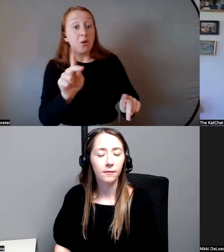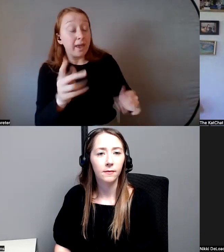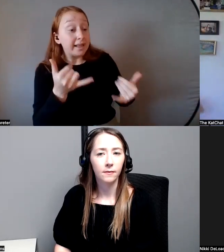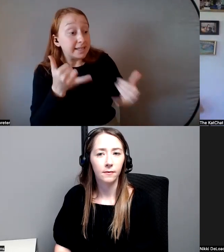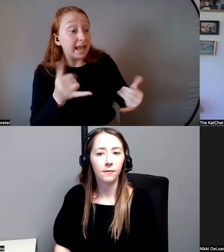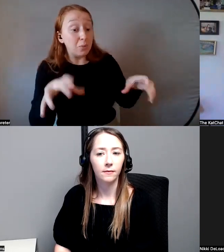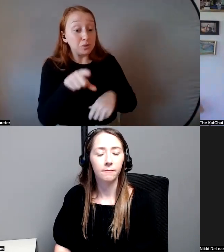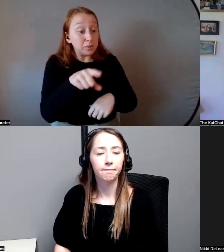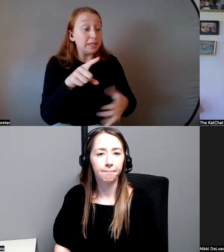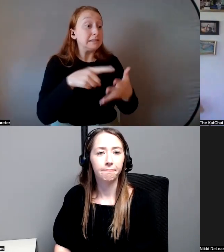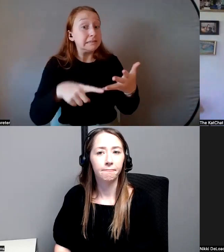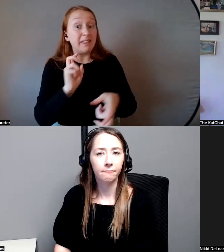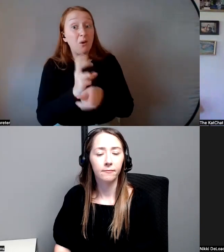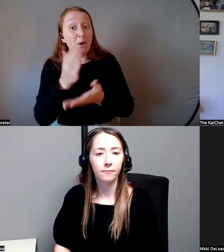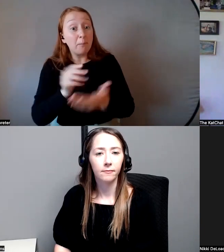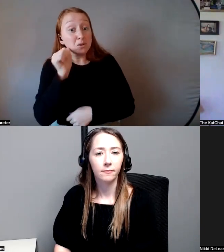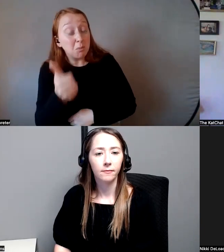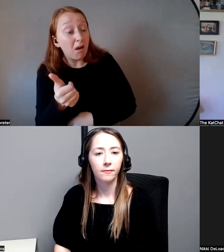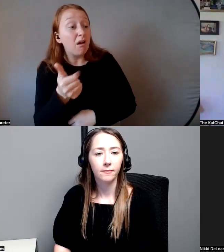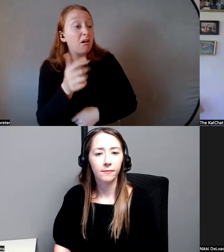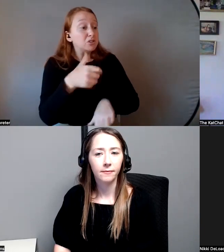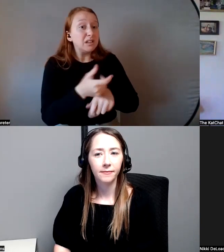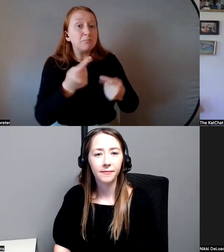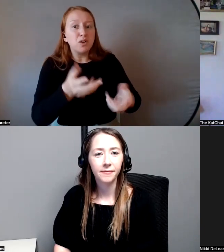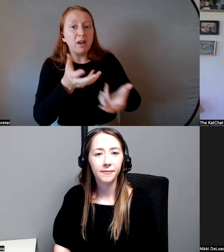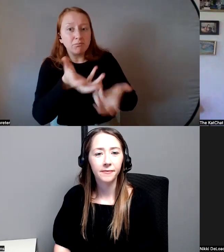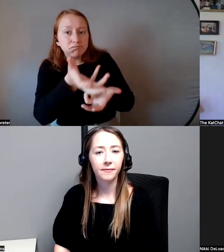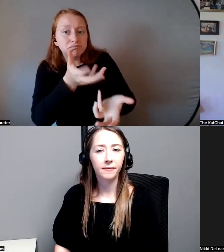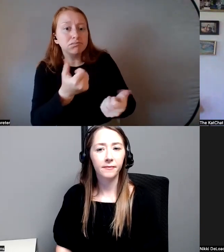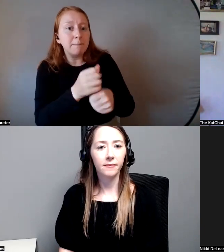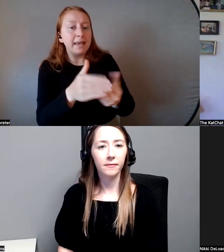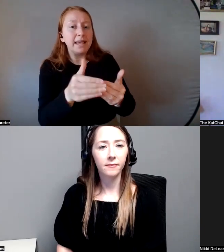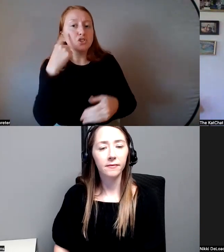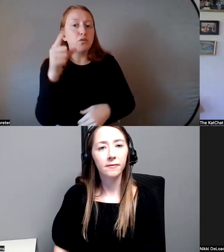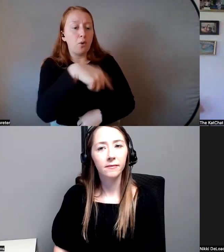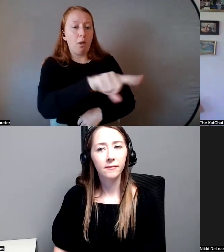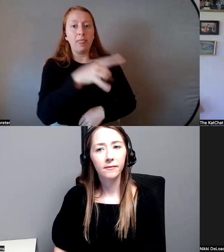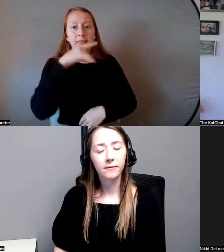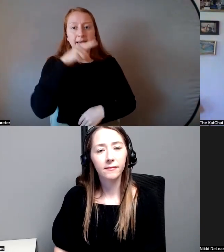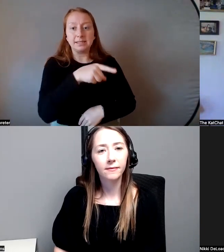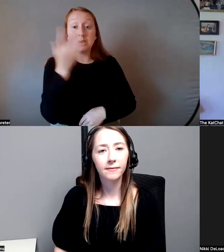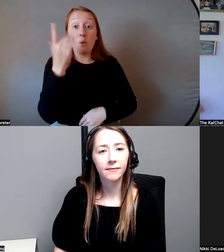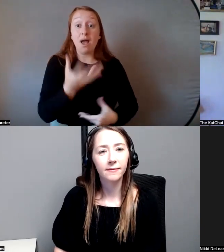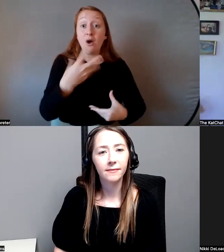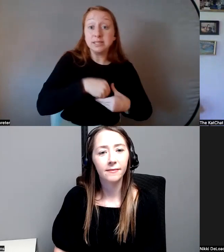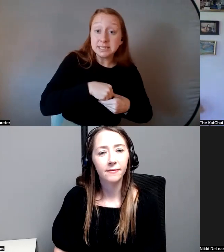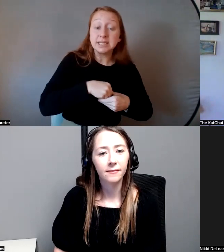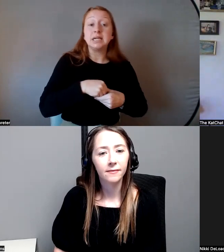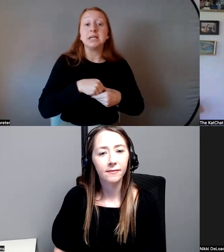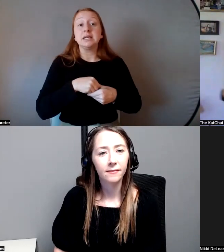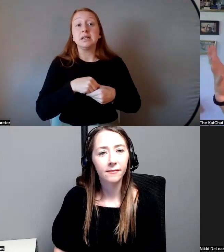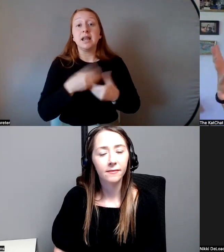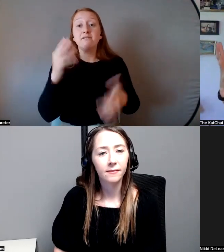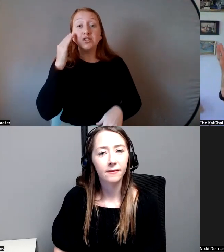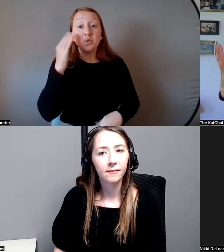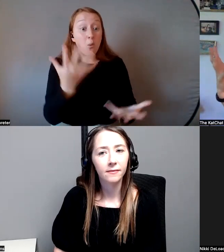hard part tomorrow to make it easier for Aiden because he's autistic, and I know a lot of people try to support